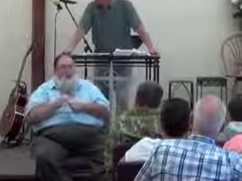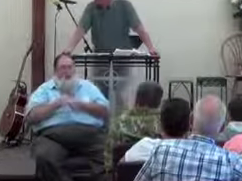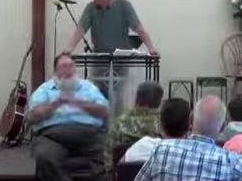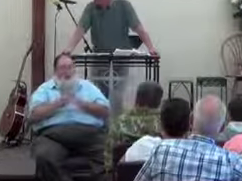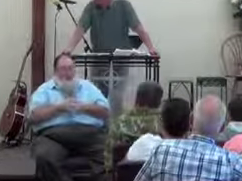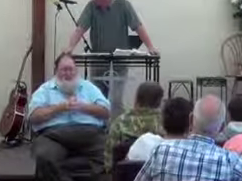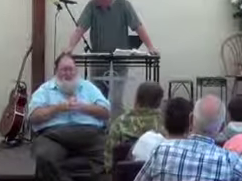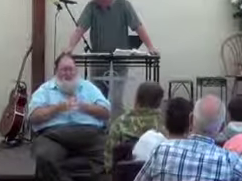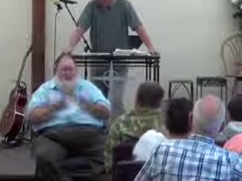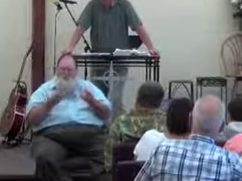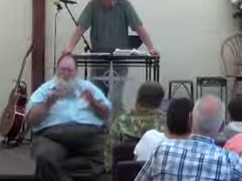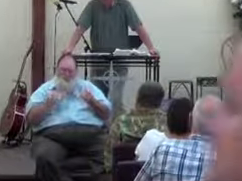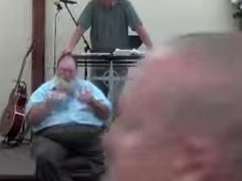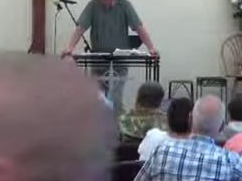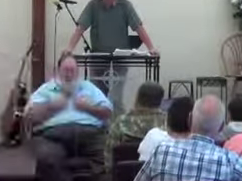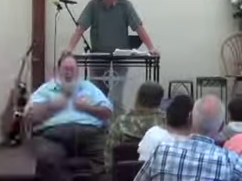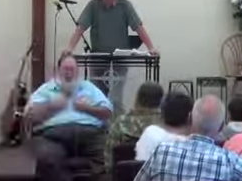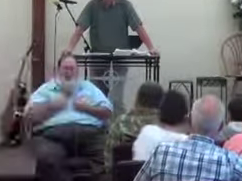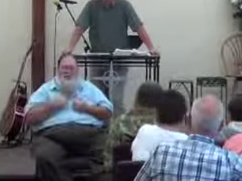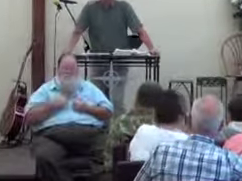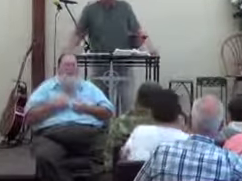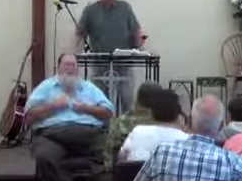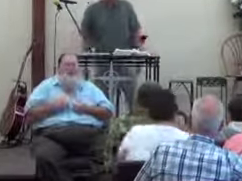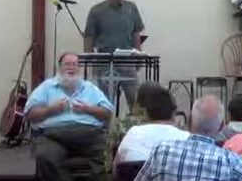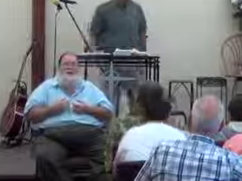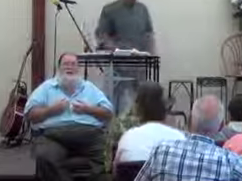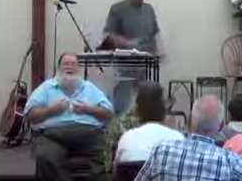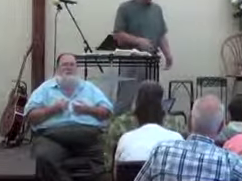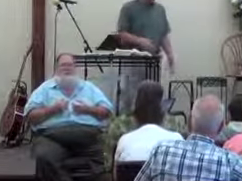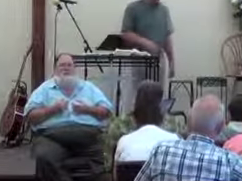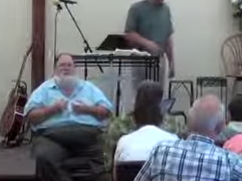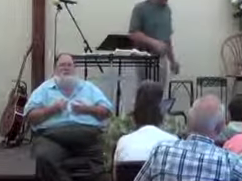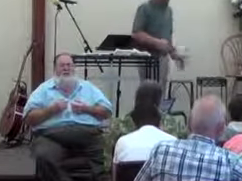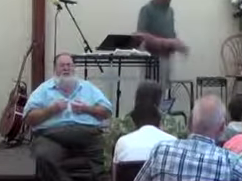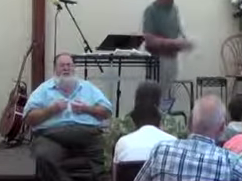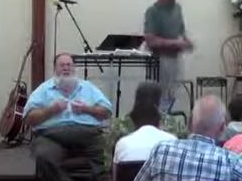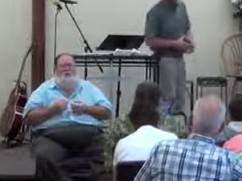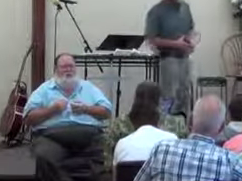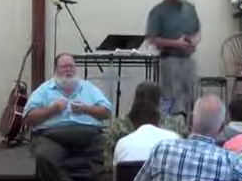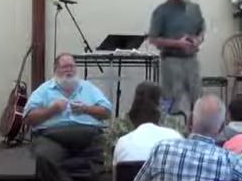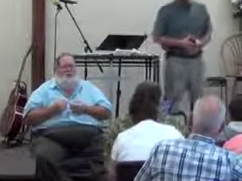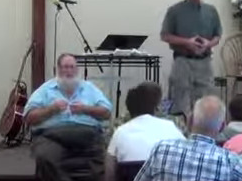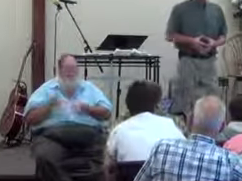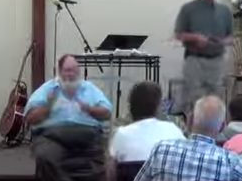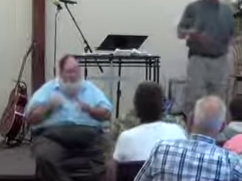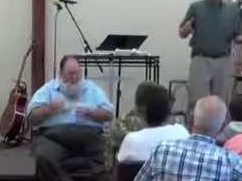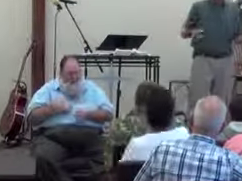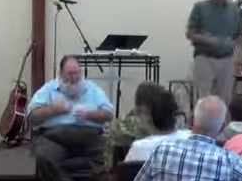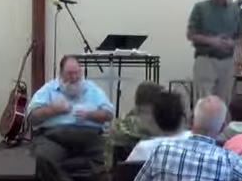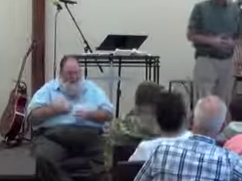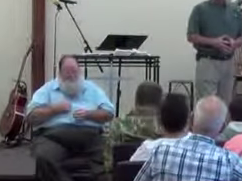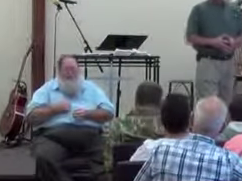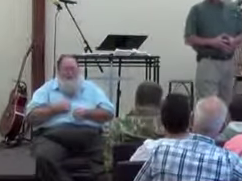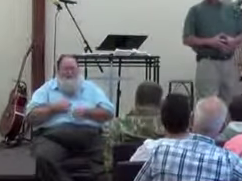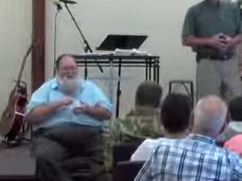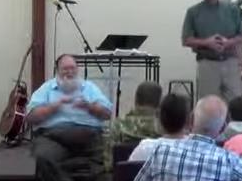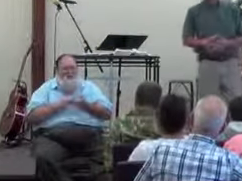entitlement mindset. You know, like the man who came up to another man and he said, why are you so sad? He goes, well, my aunt died 3 weeks ago and